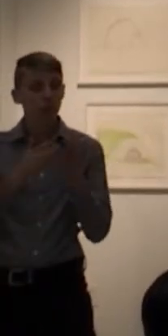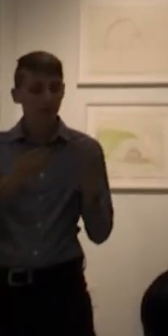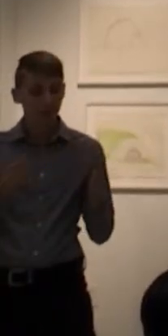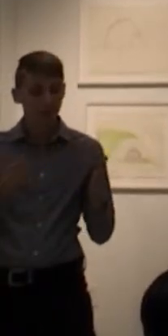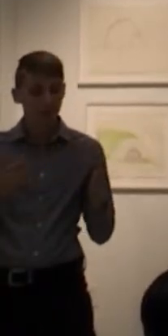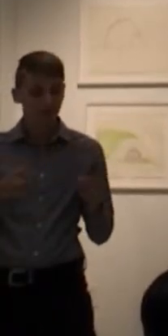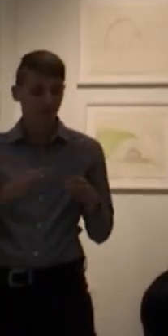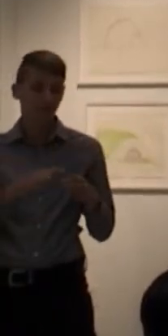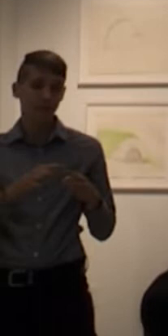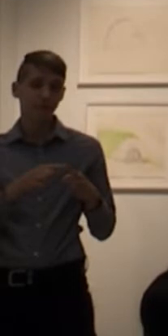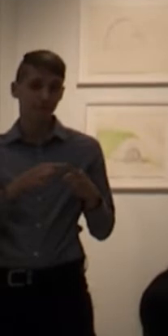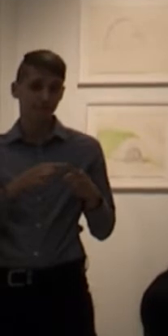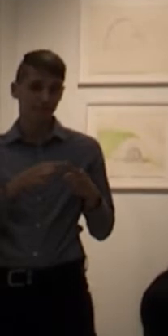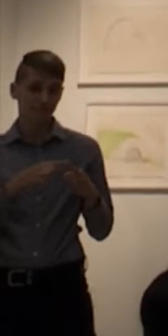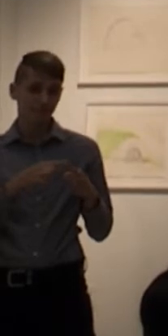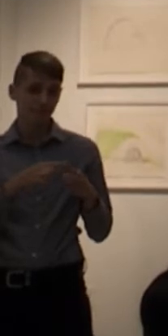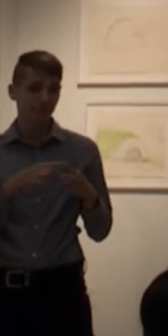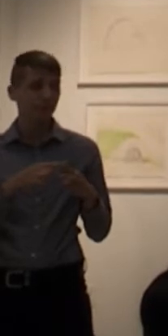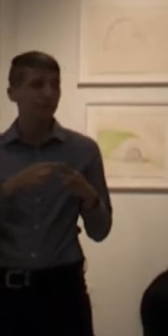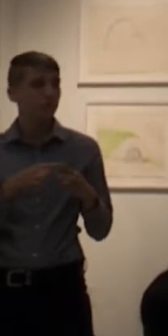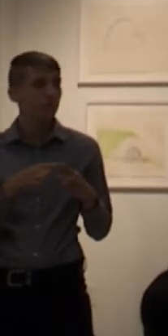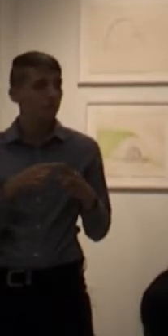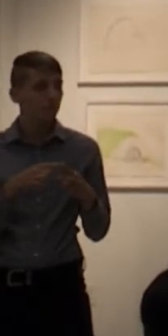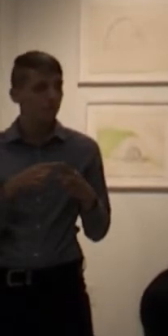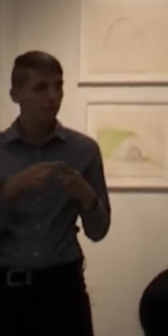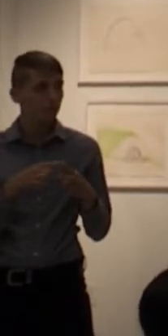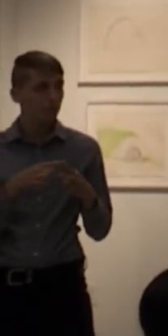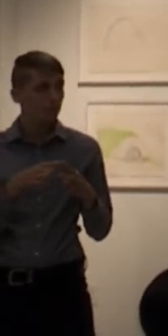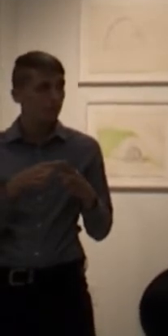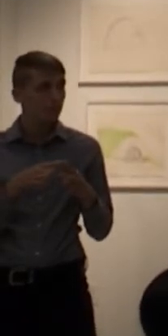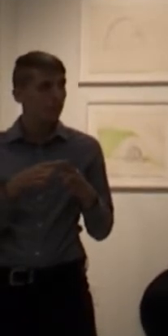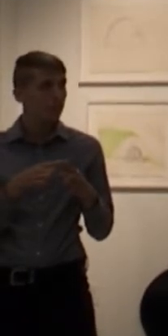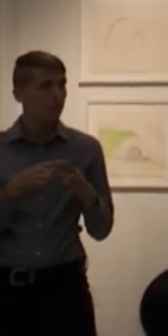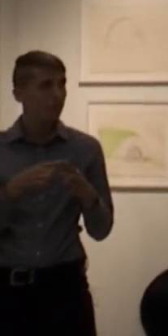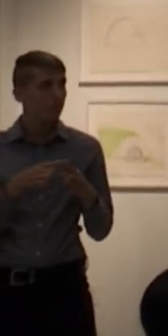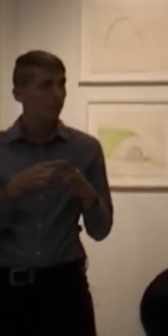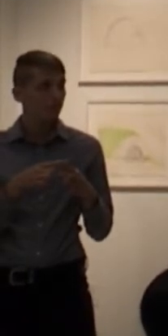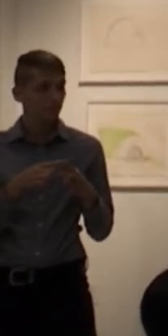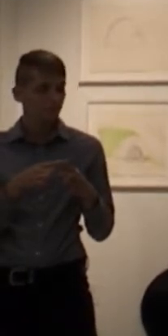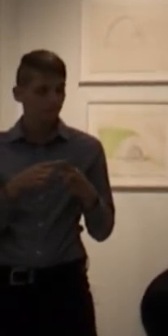is, number one is that